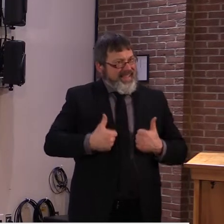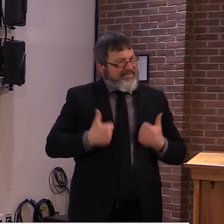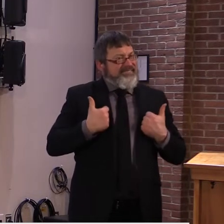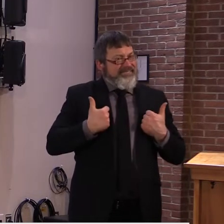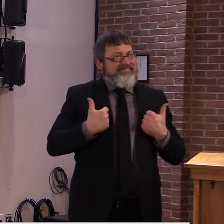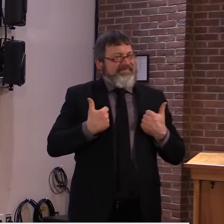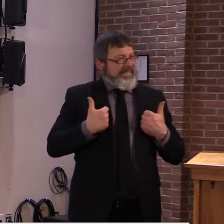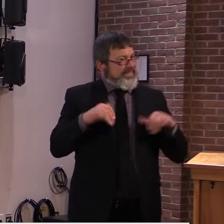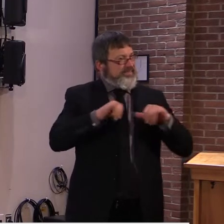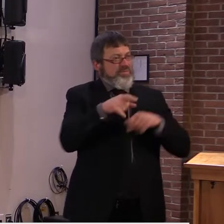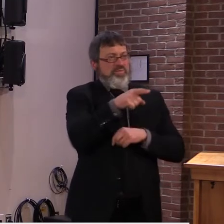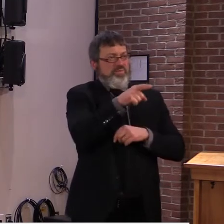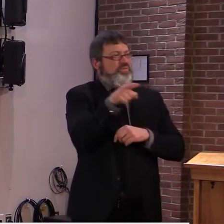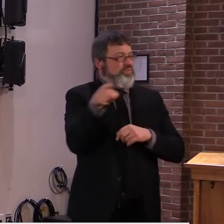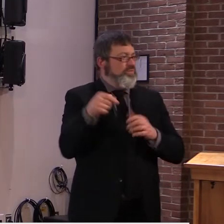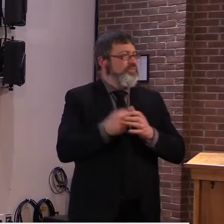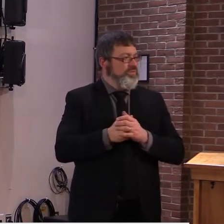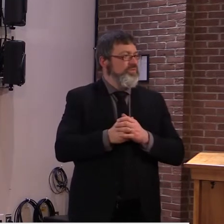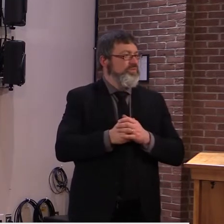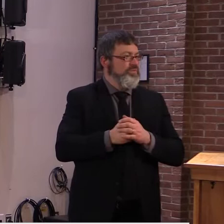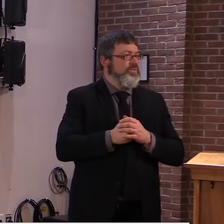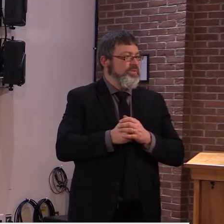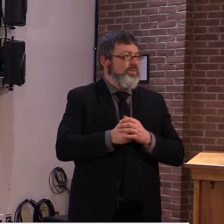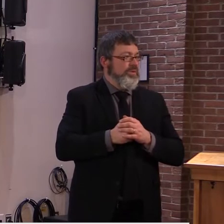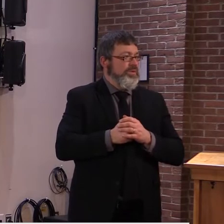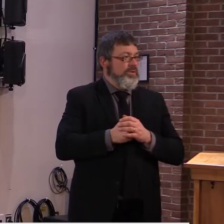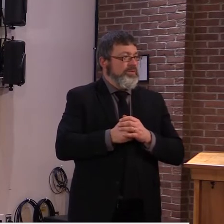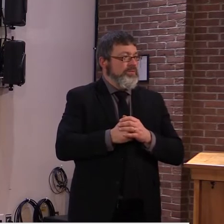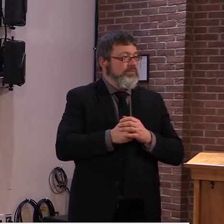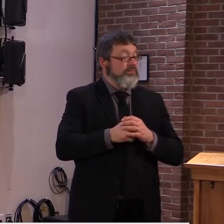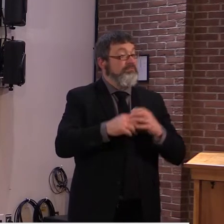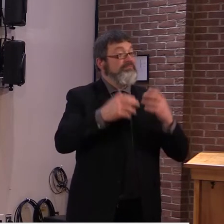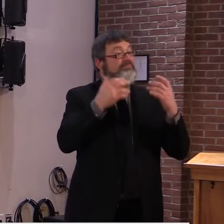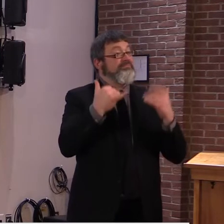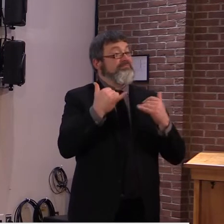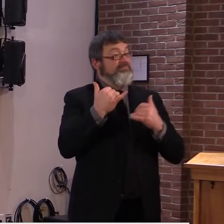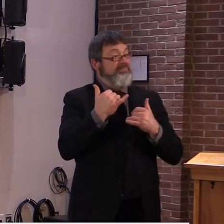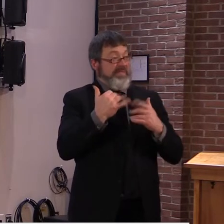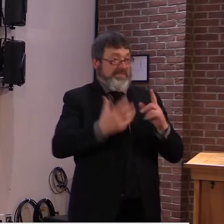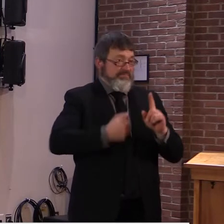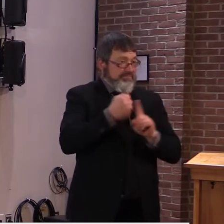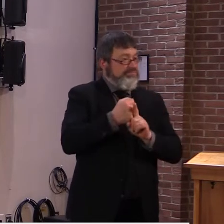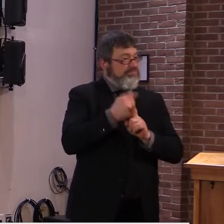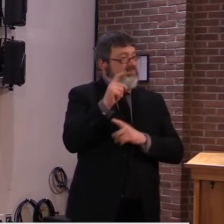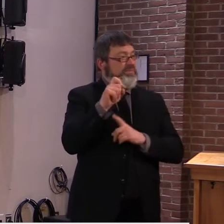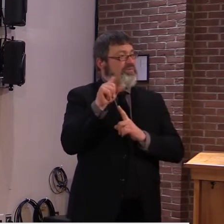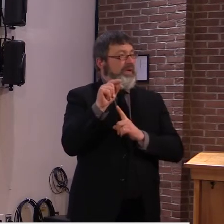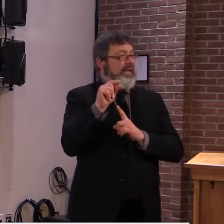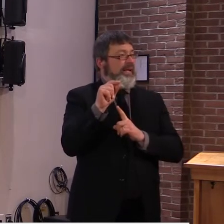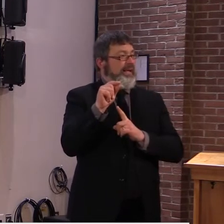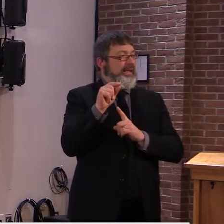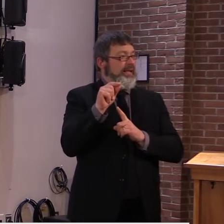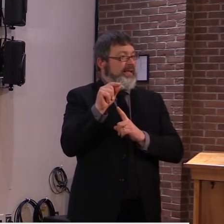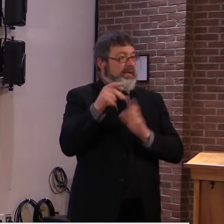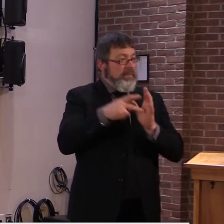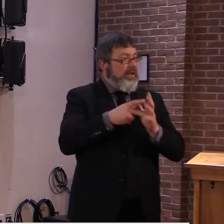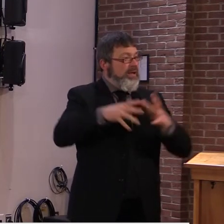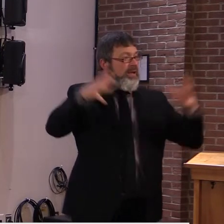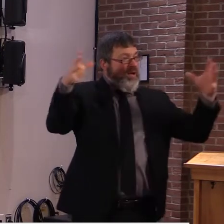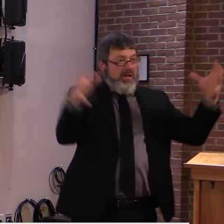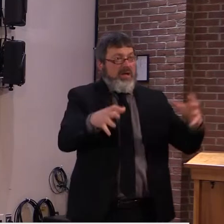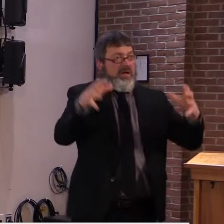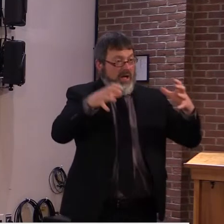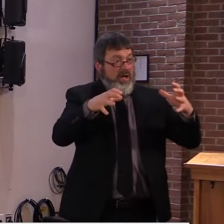now people represented by empty seats at the table. I say this in the spirit of reminding myself and all of